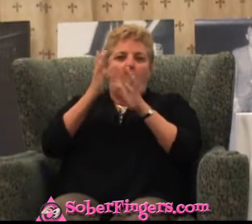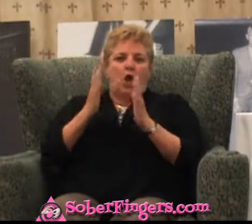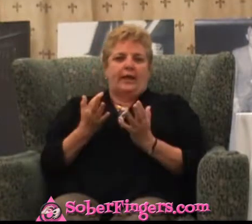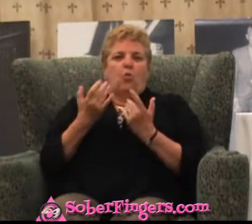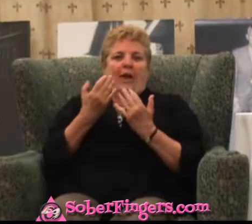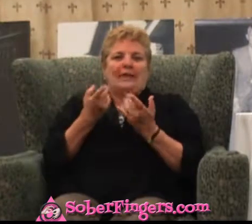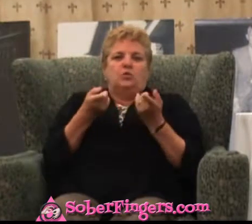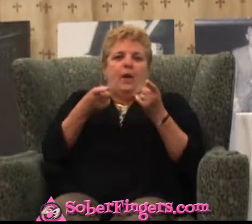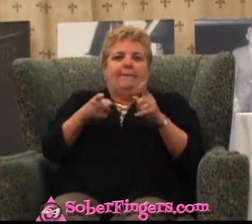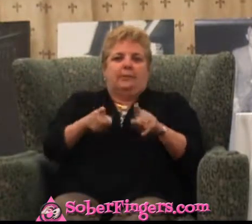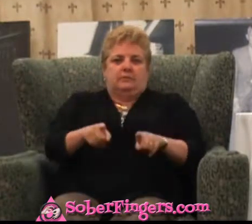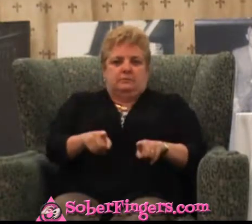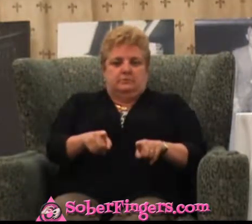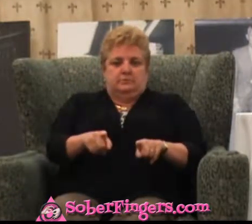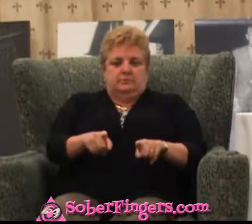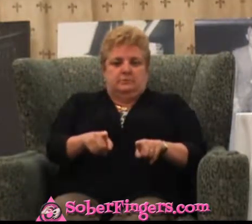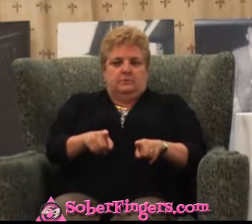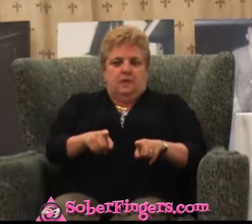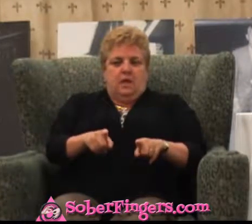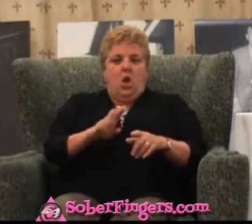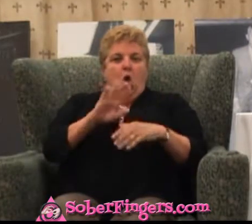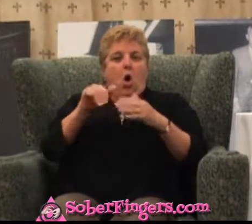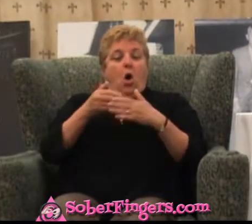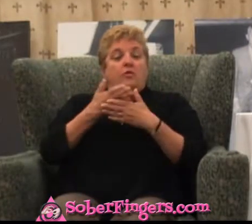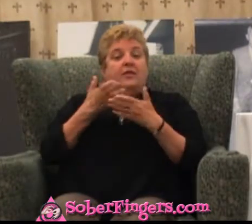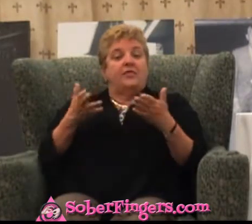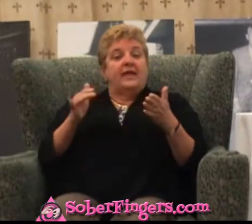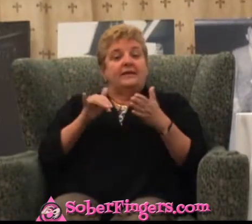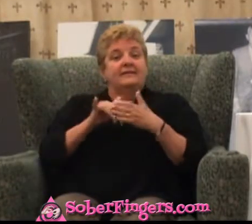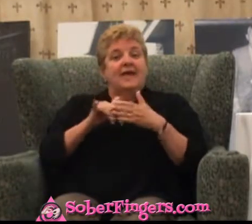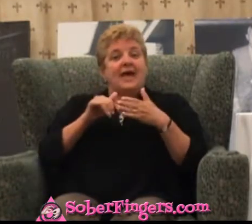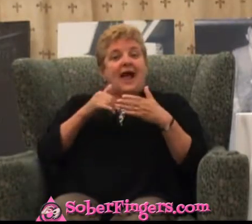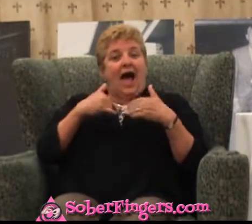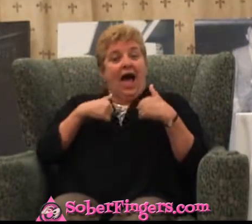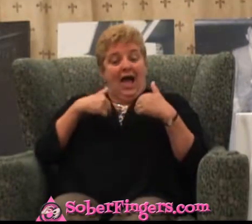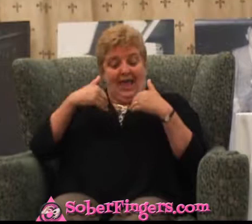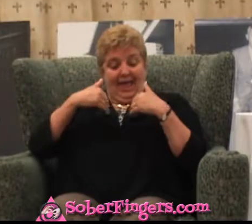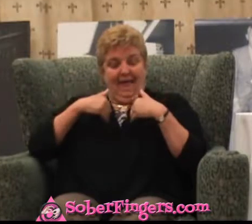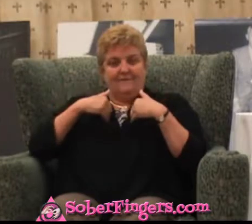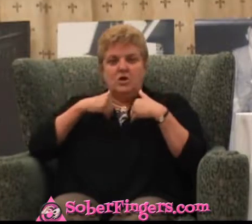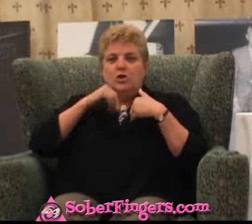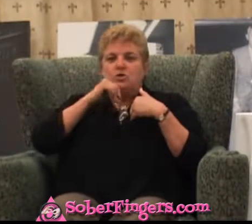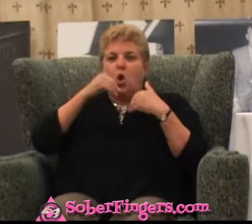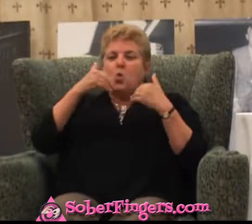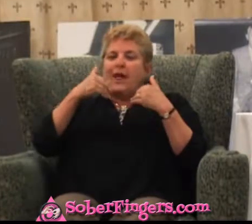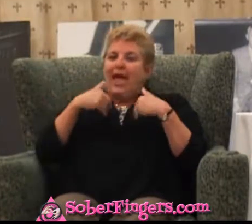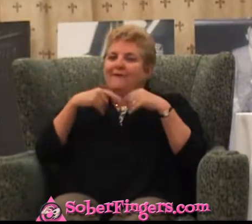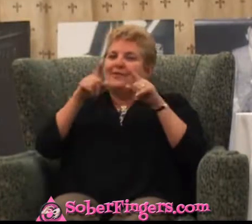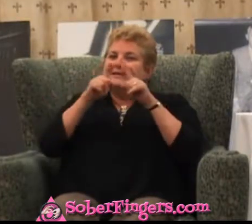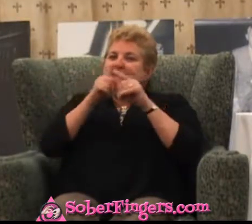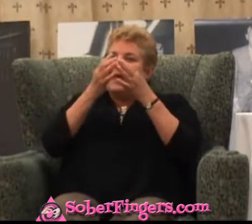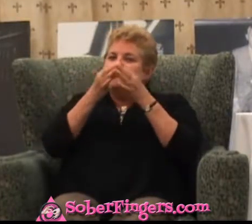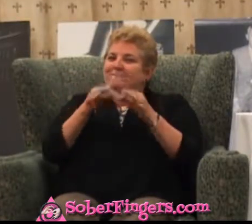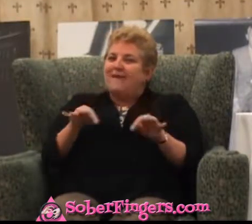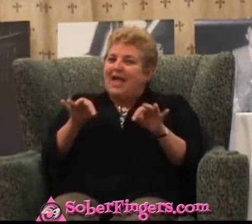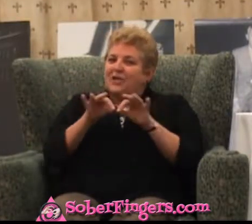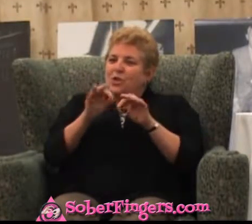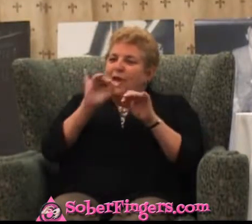always seems like the things I have don't have the same value as the things that you have. The grass is